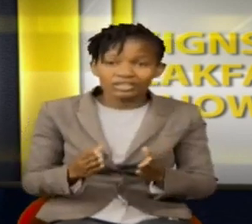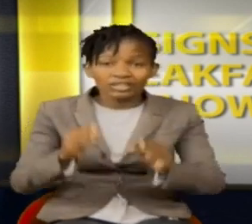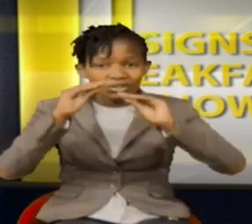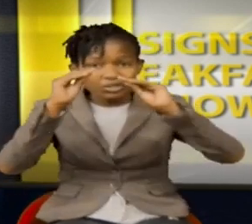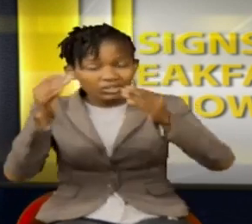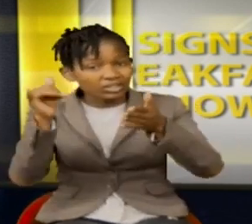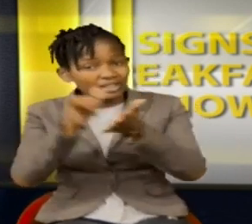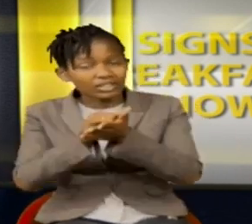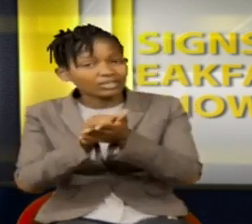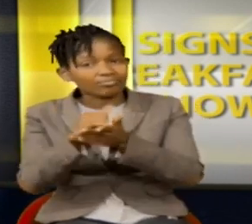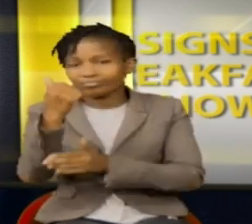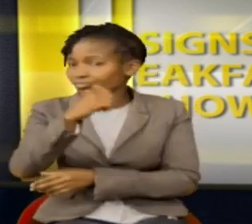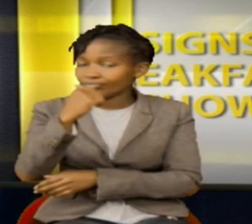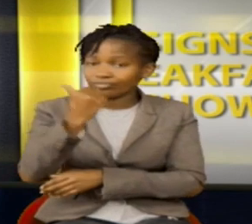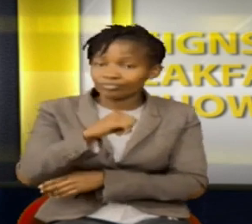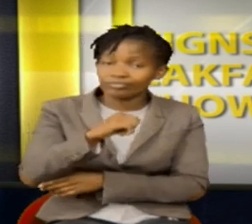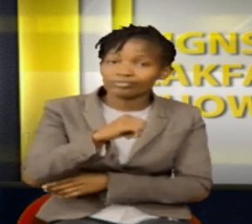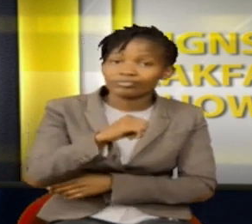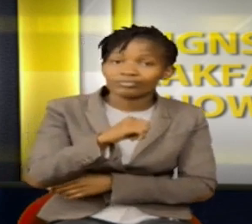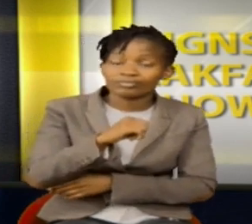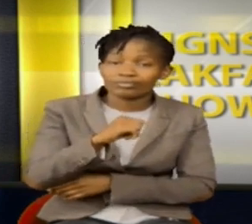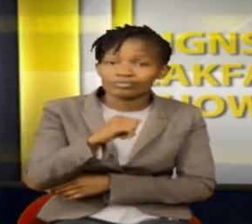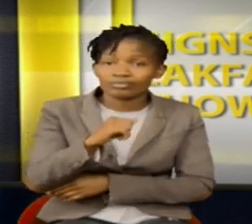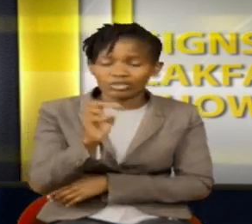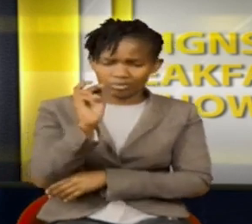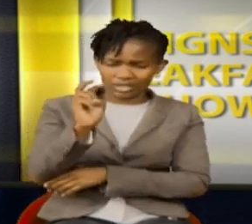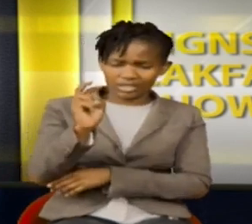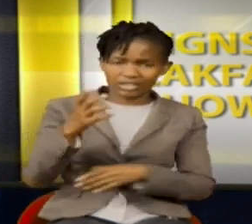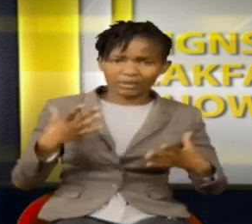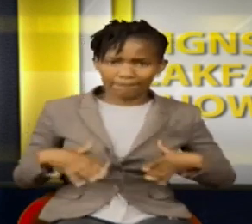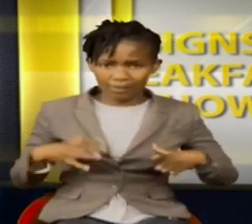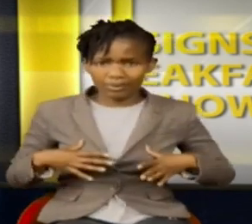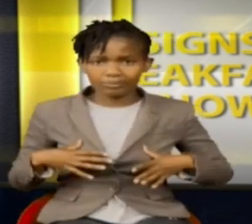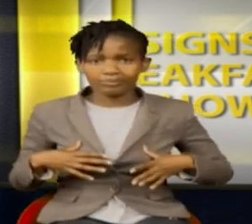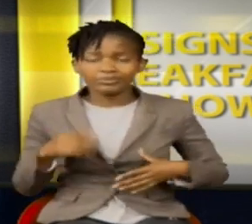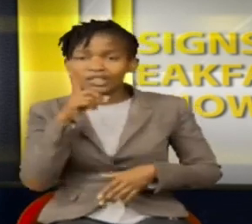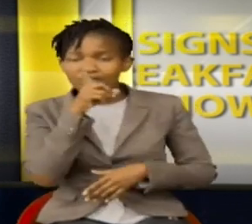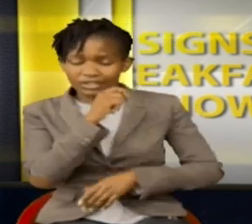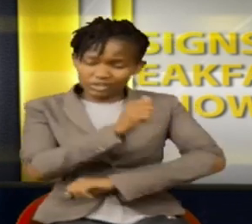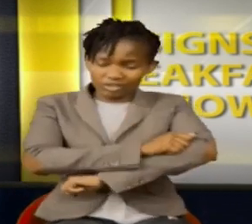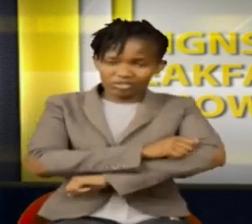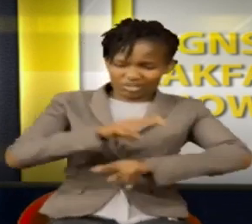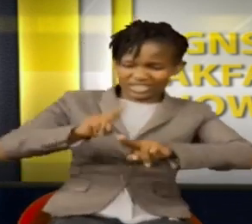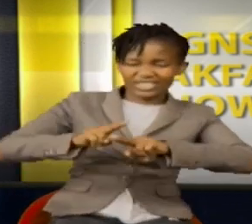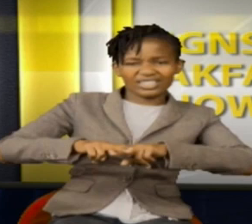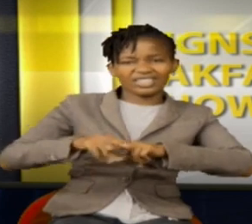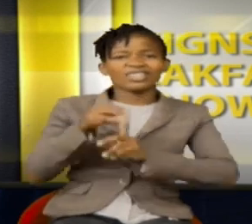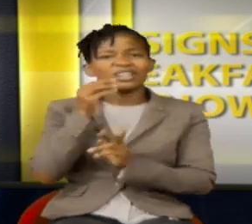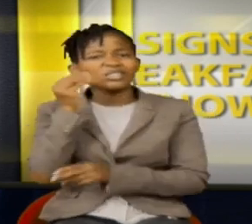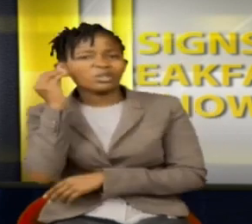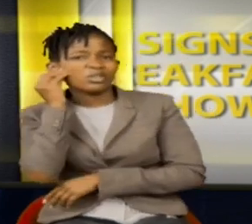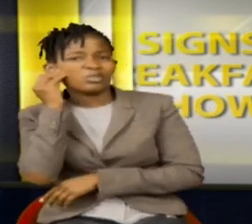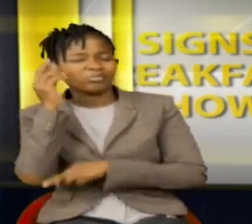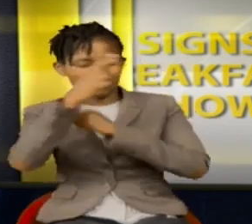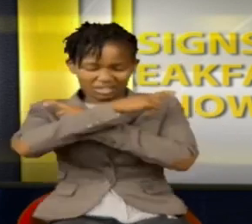system. Yes. Let's be frank. Yes. Right? Yes. Therefore, we are seeing guys leaving school and just sitting in the house. Just chilling. What are you doing after